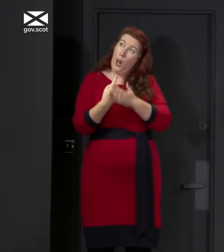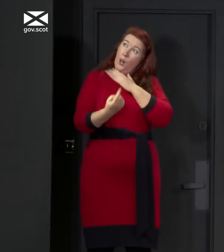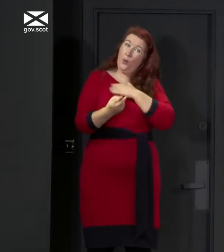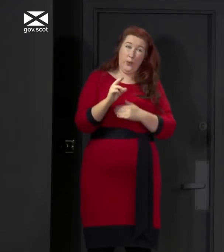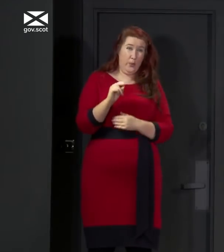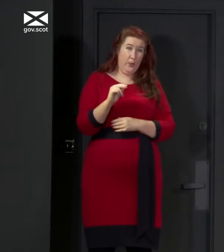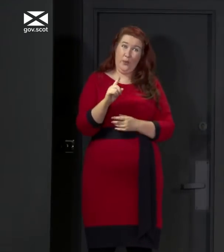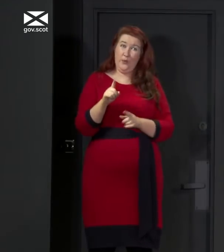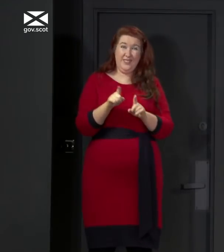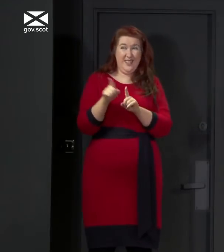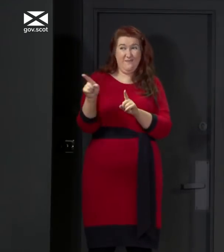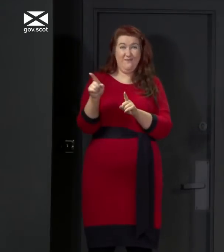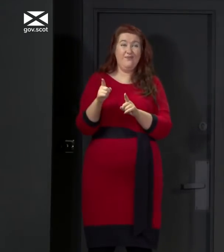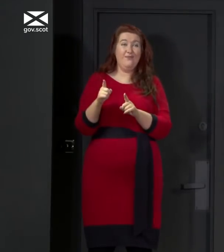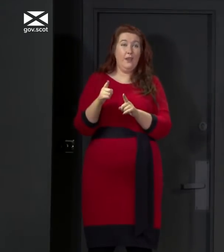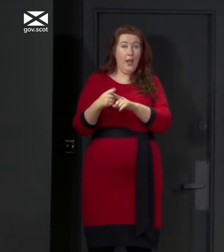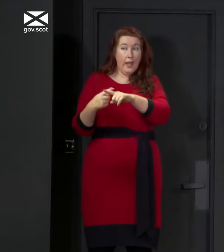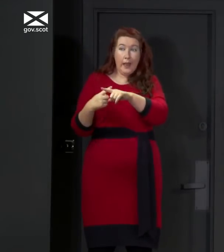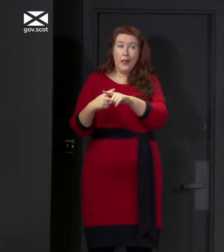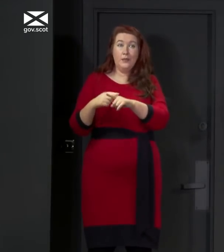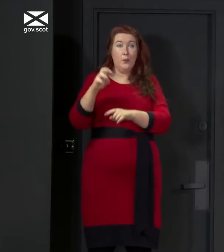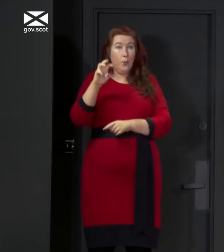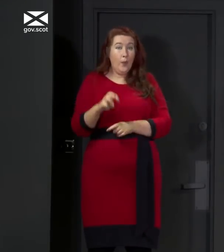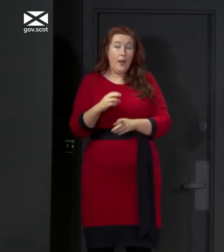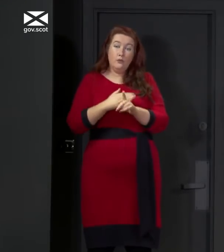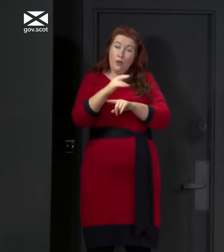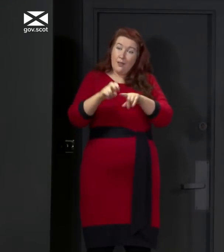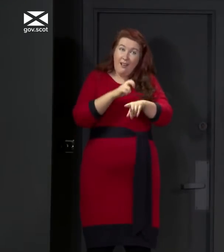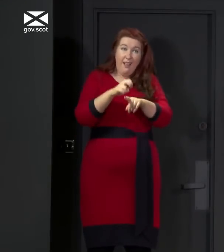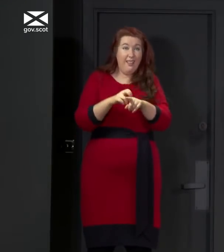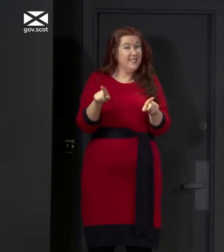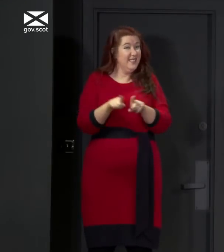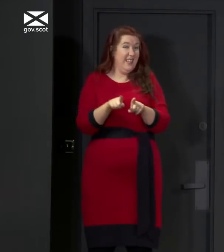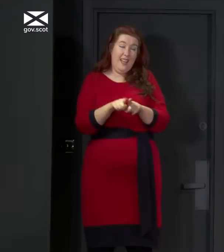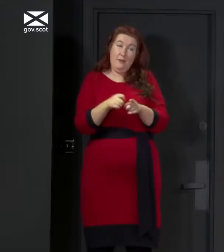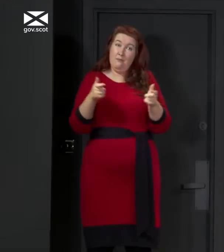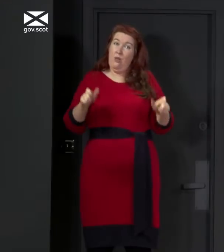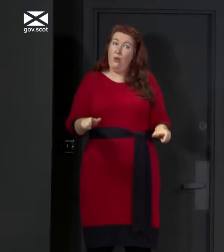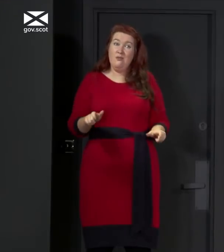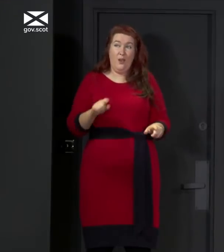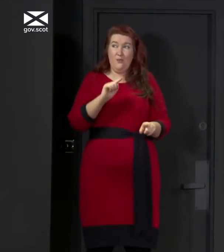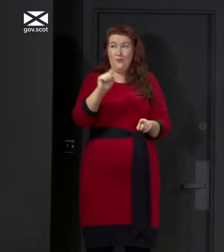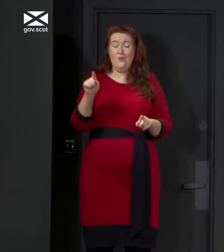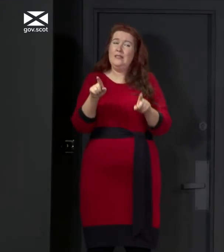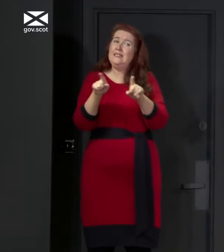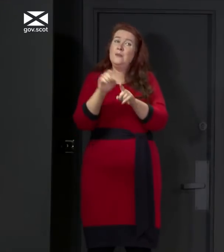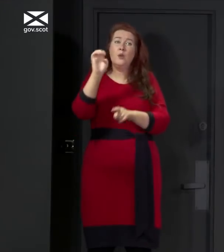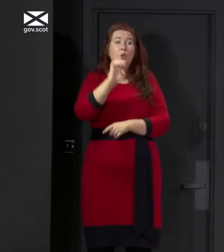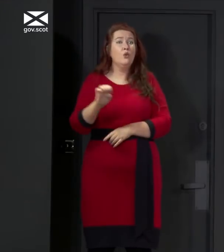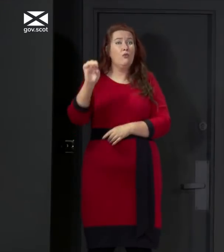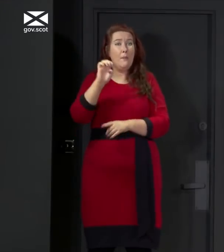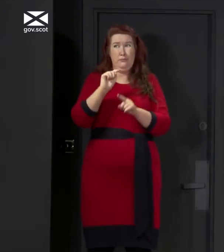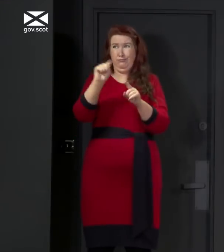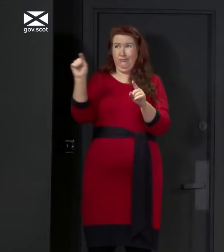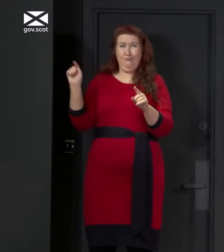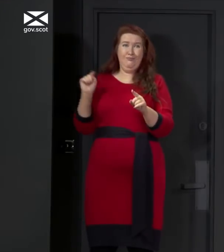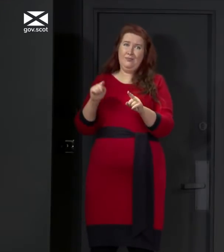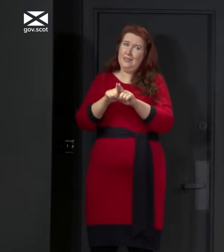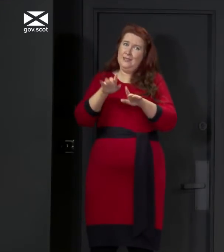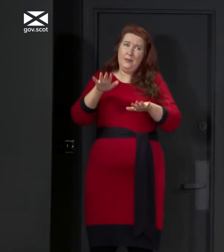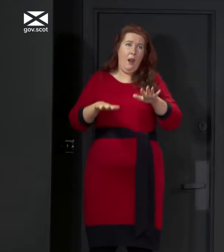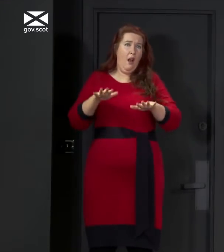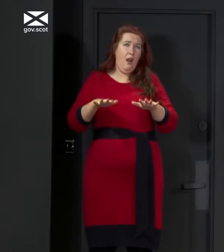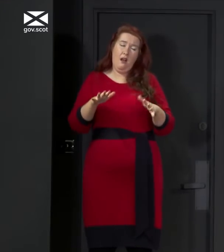Northern Ireland are waking up today to similar restrictions, and many other countries across Europe are in similar